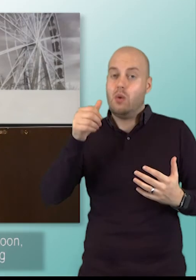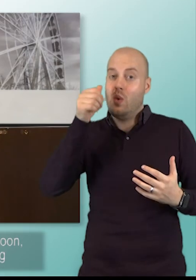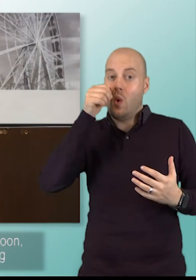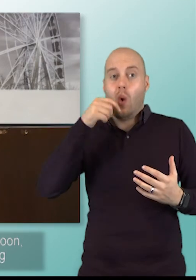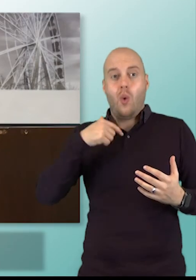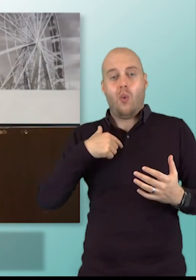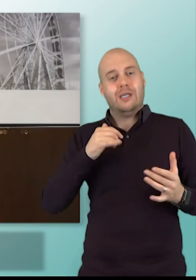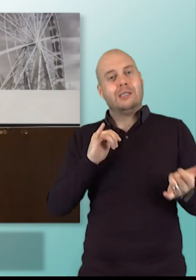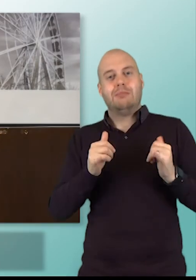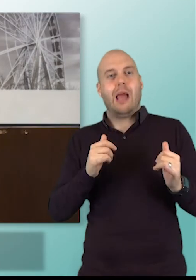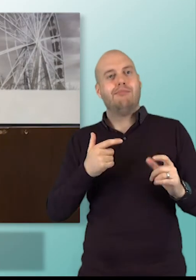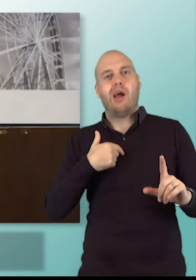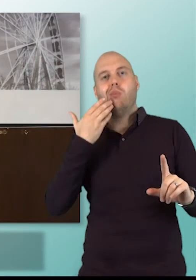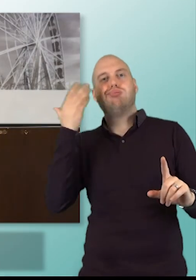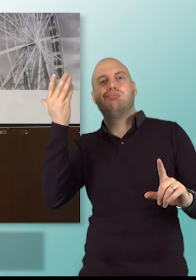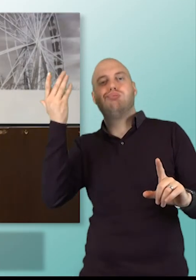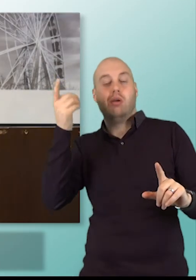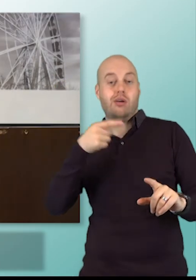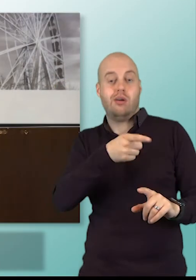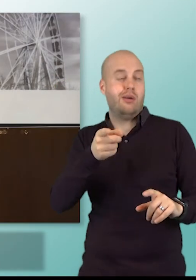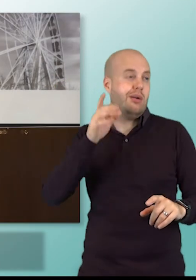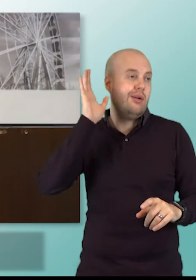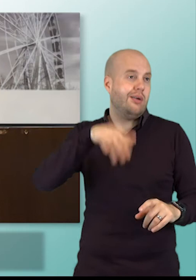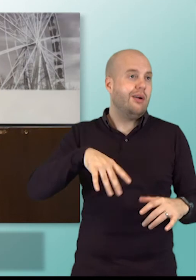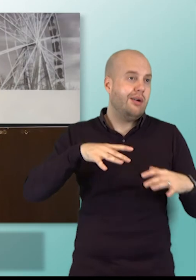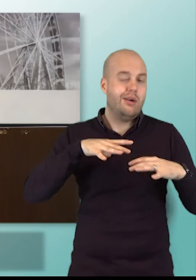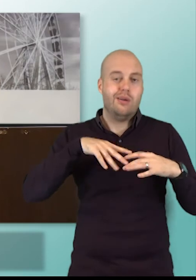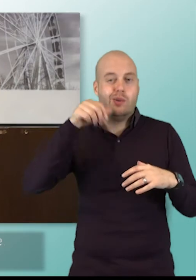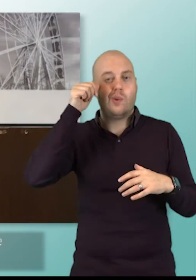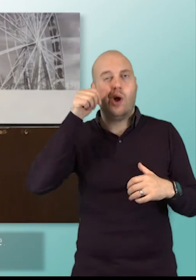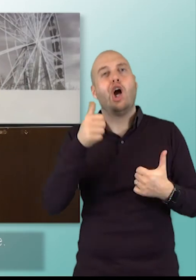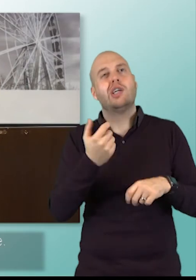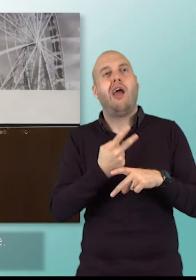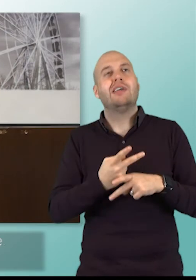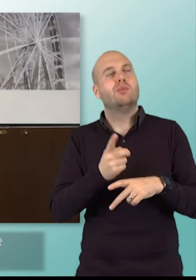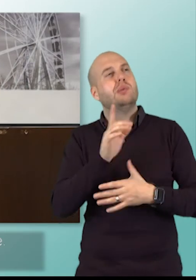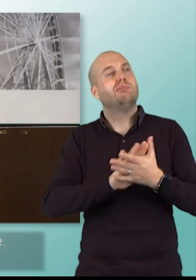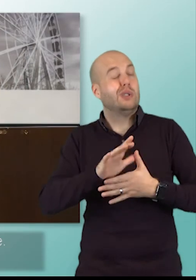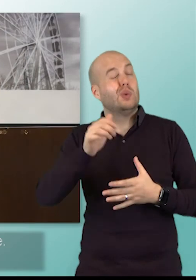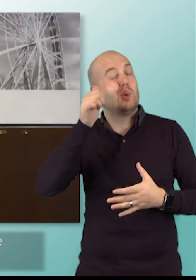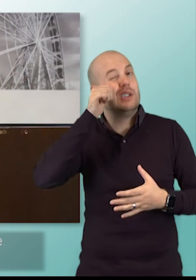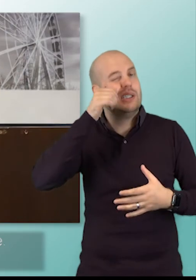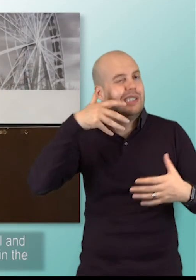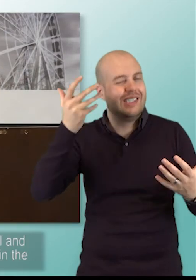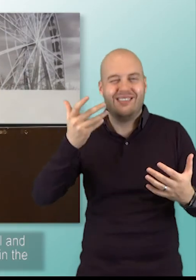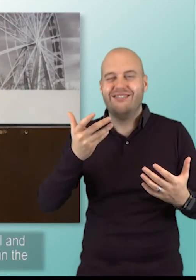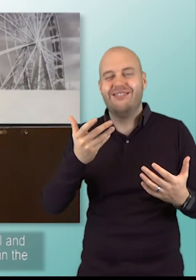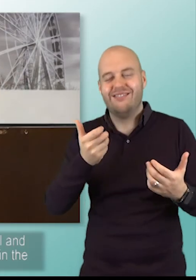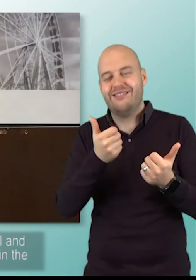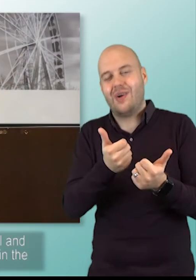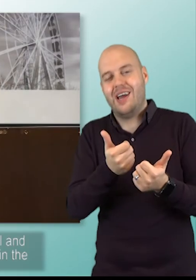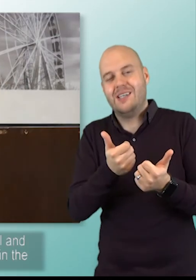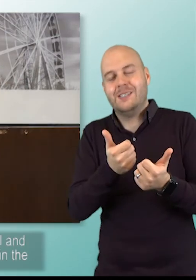often preaching to the converted. Those of you that are here are the ones that really take good governance on board, which we really appreciate. There is